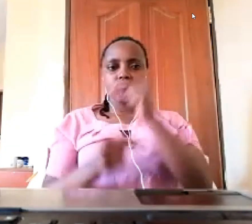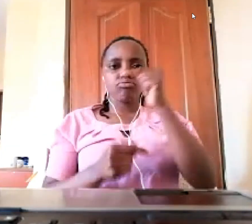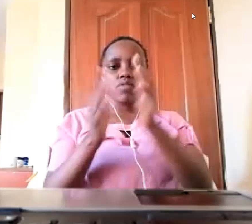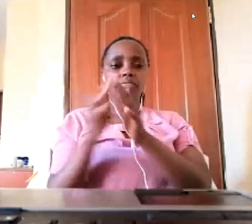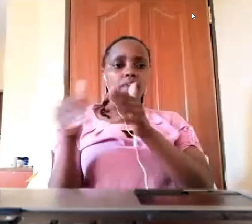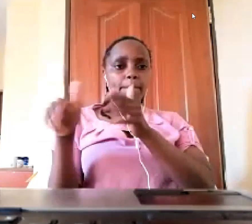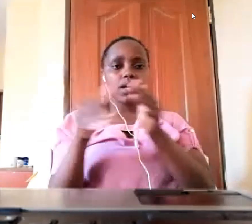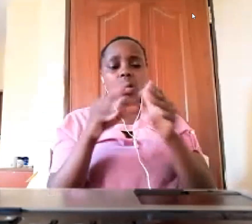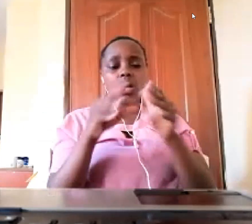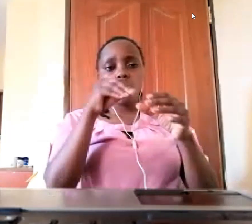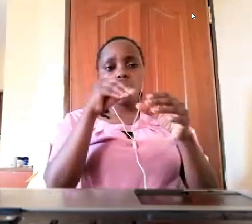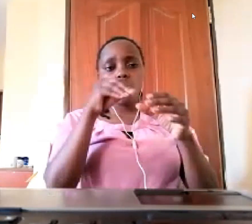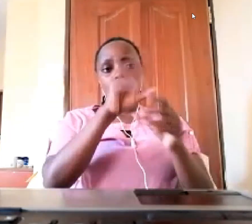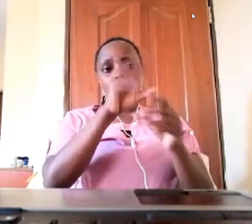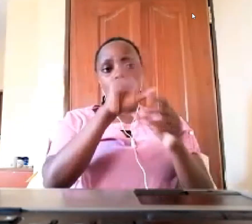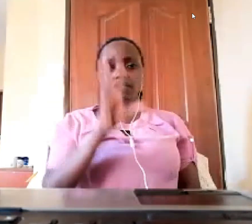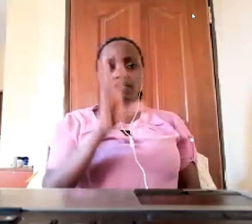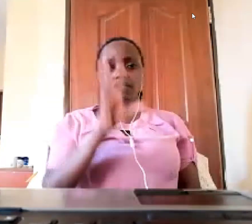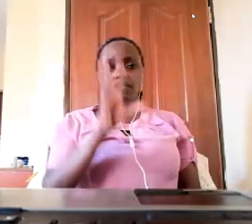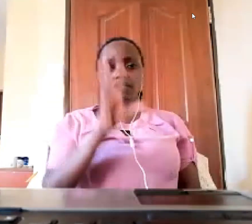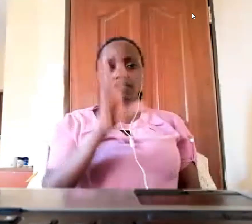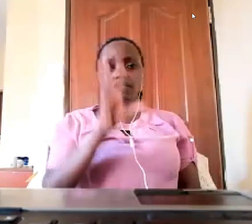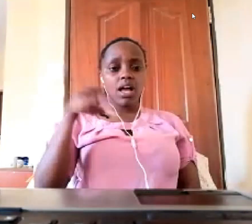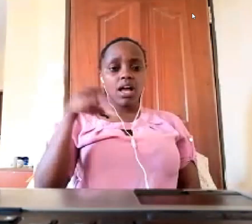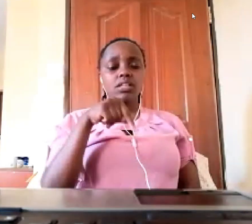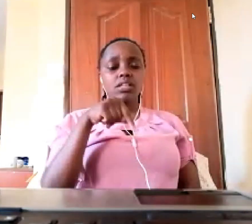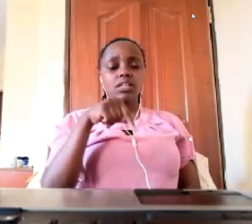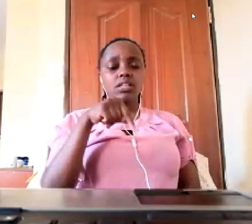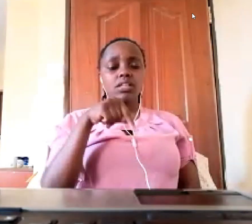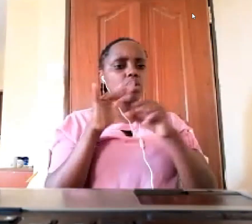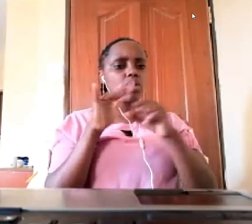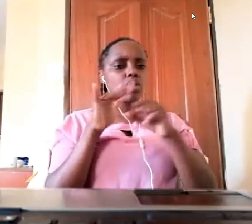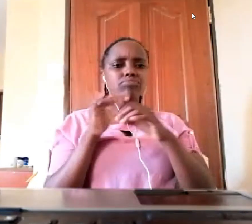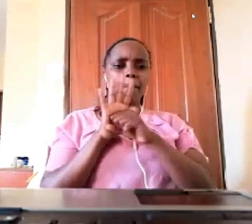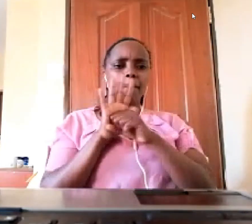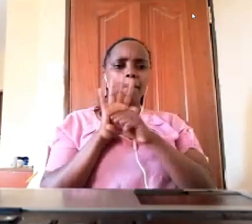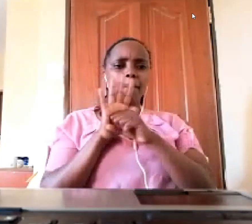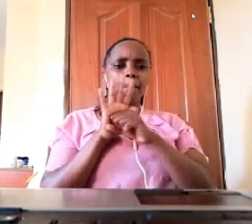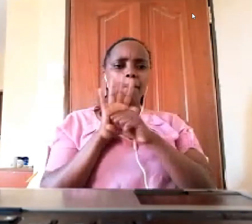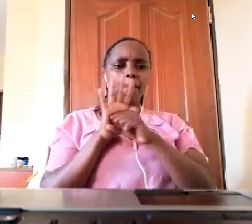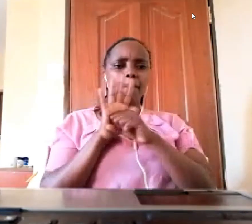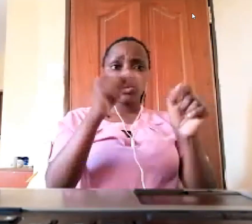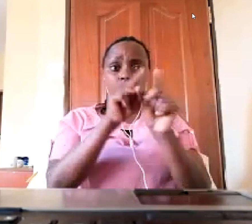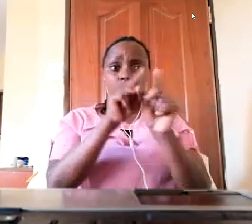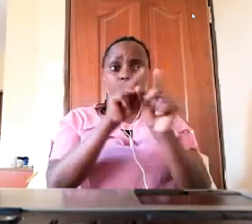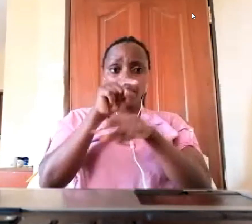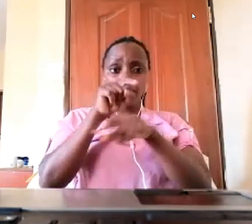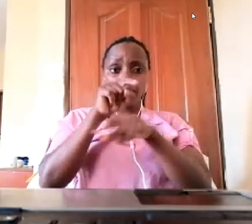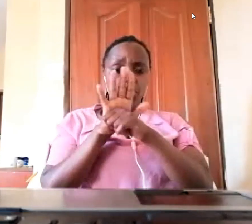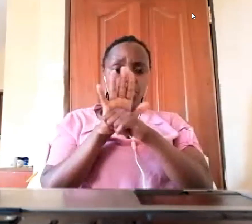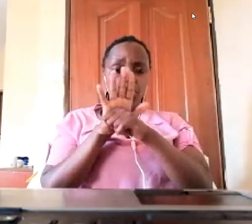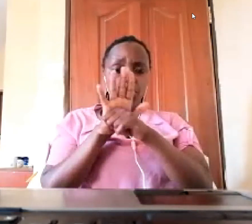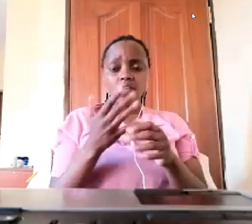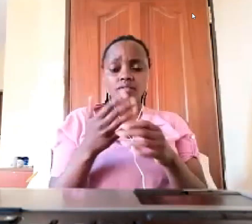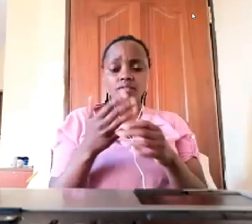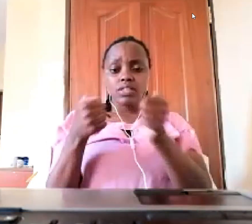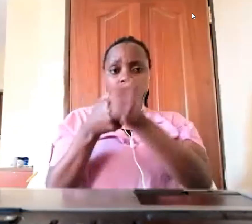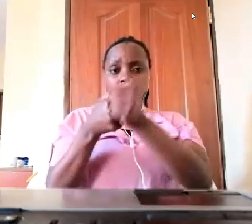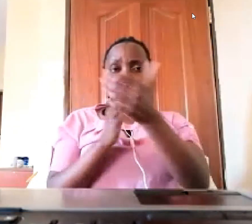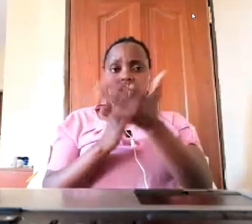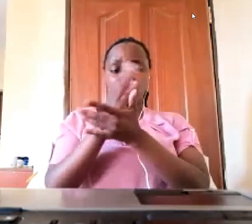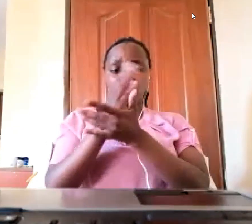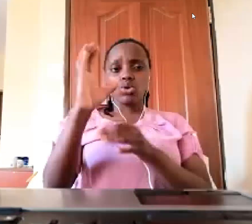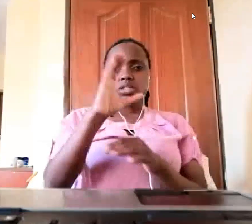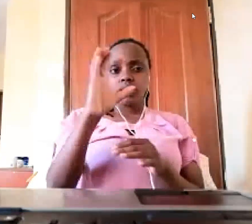and mechanisms within the African Union, we are actually putting a lot of pressures. And when that pressure is complemented by